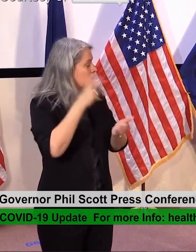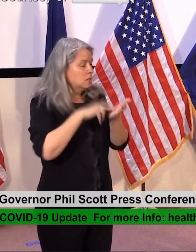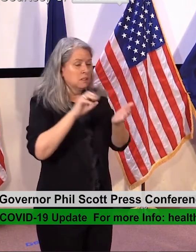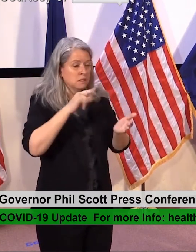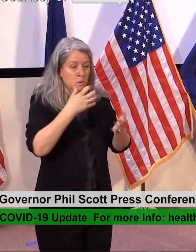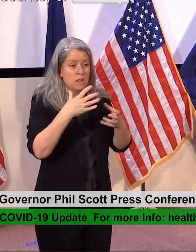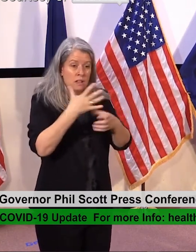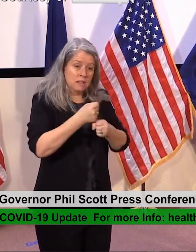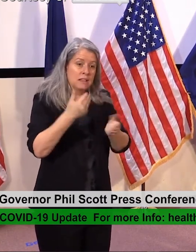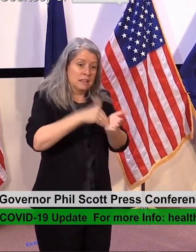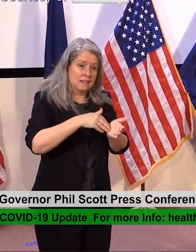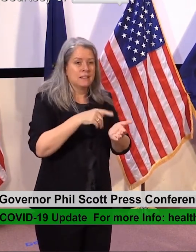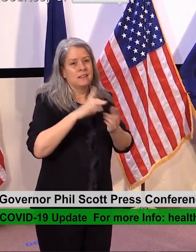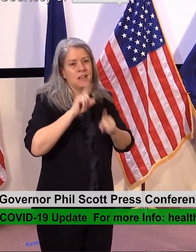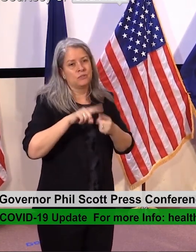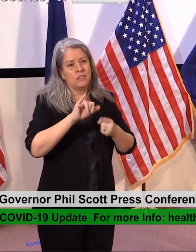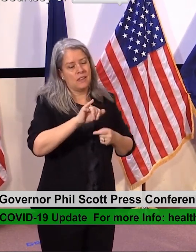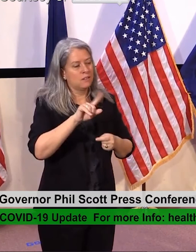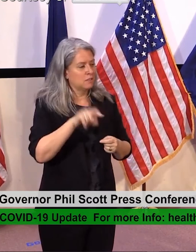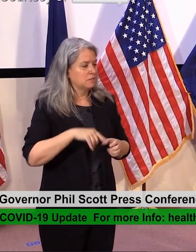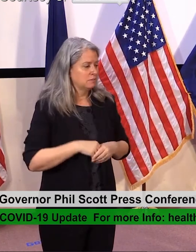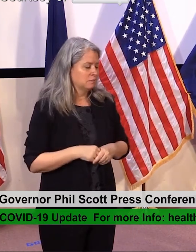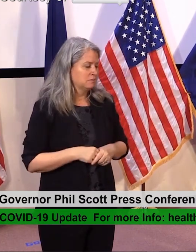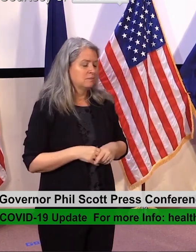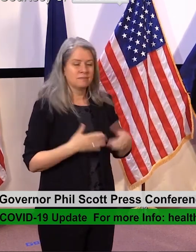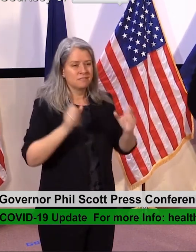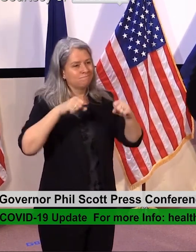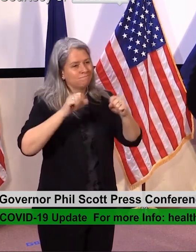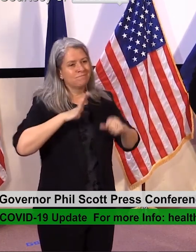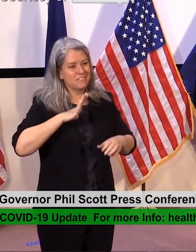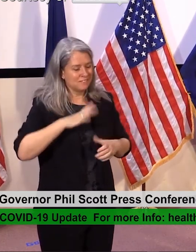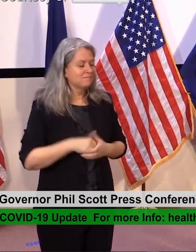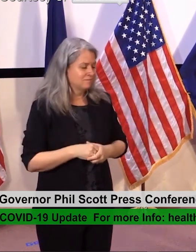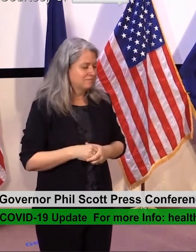Smith, you want to answer that again? Give it again. Sure.